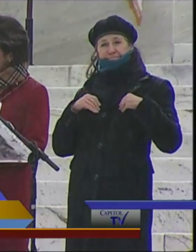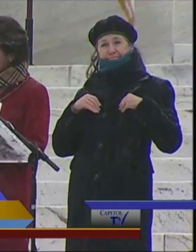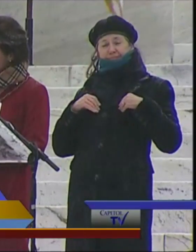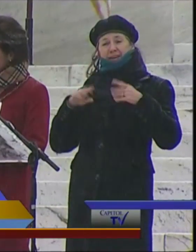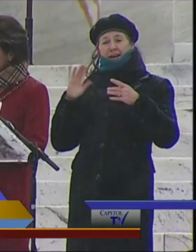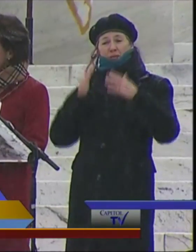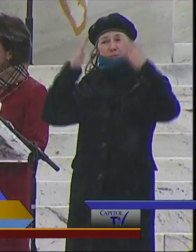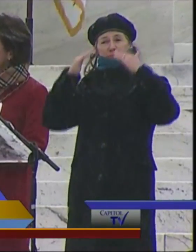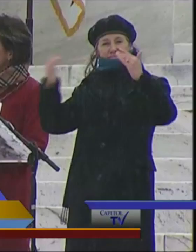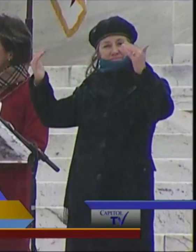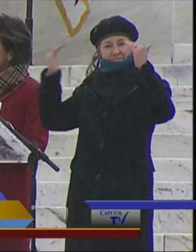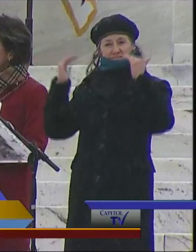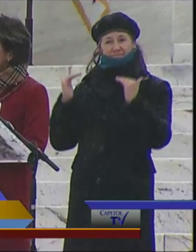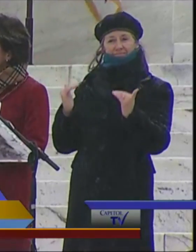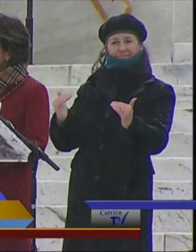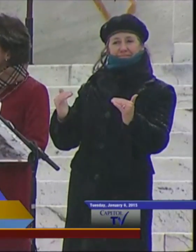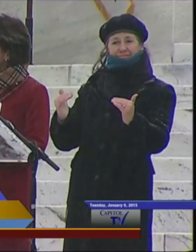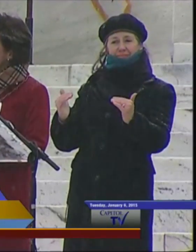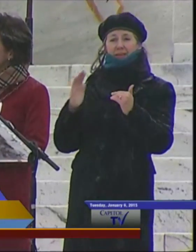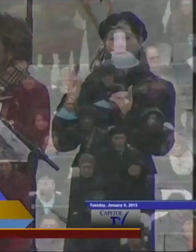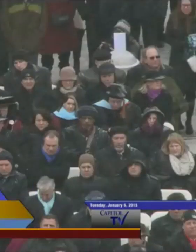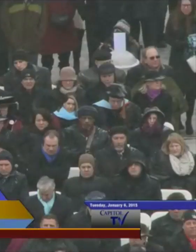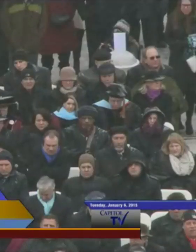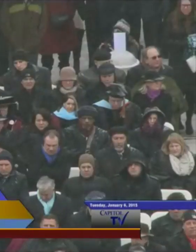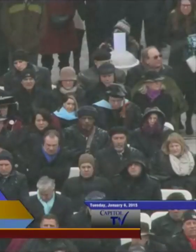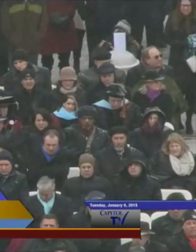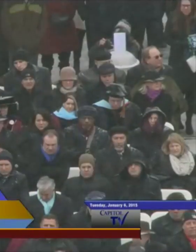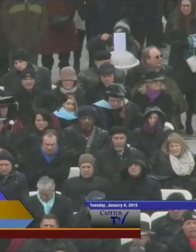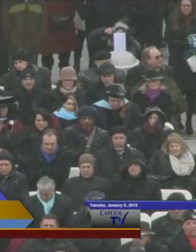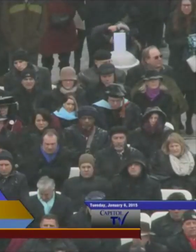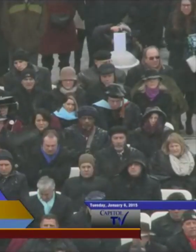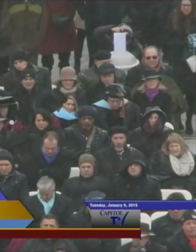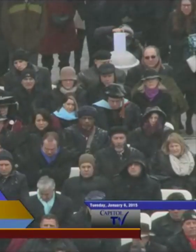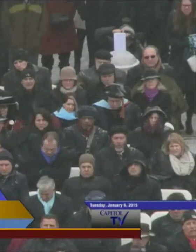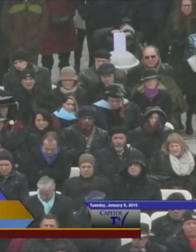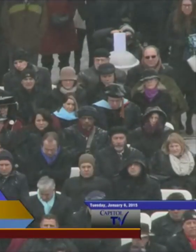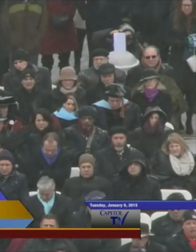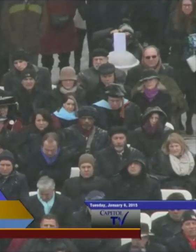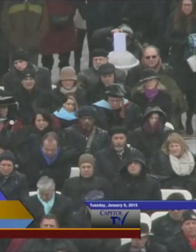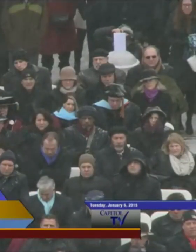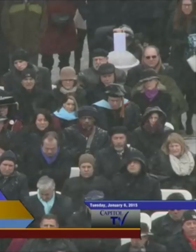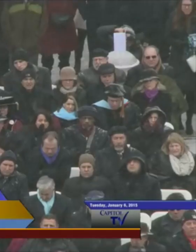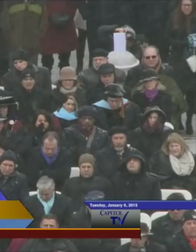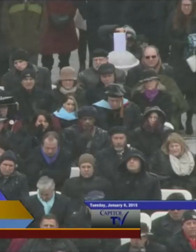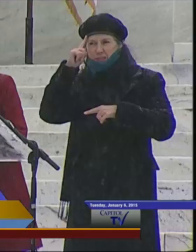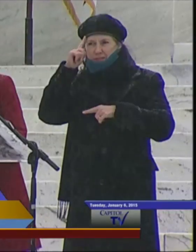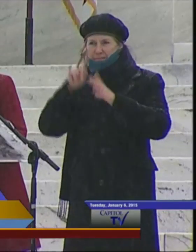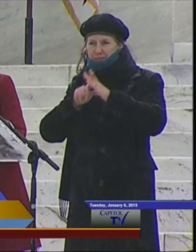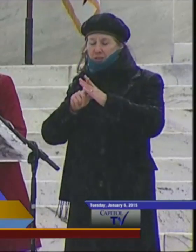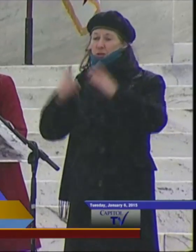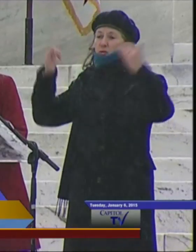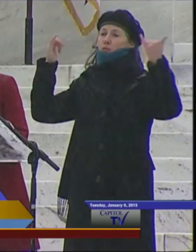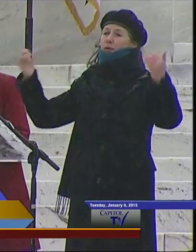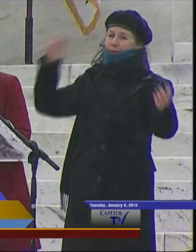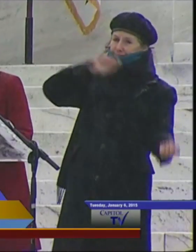lowered our expectations, deferred our dreams, and let corruption take root. Today we begin to